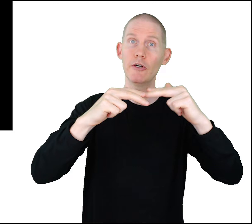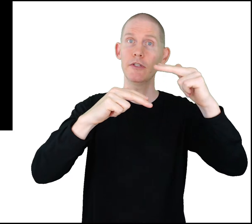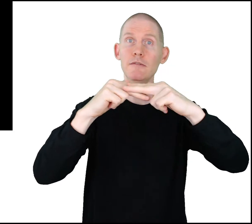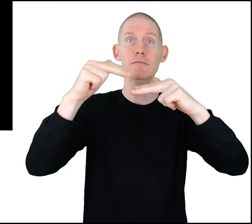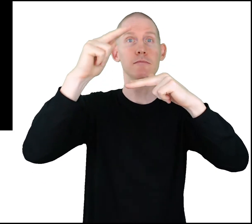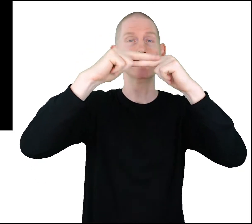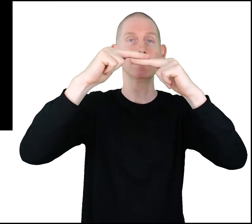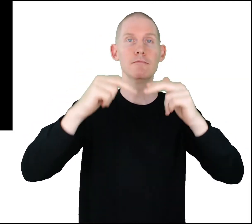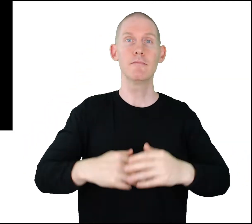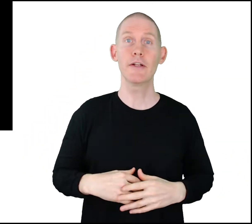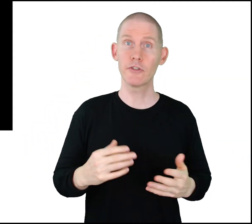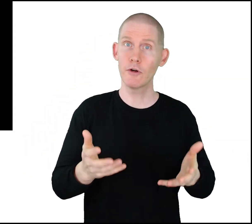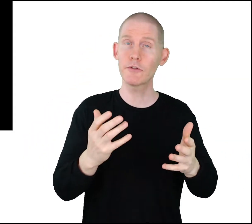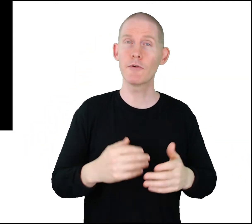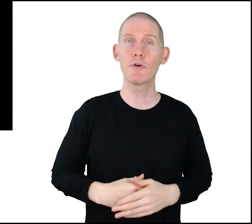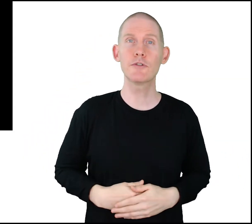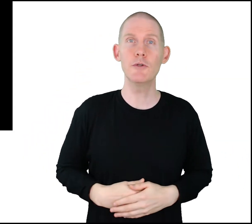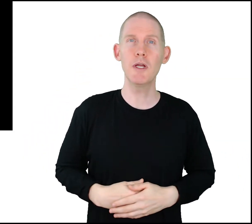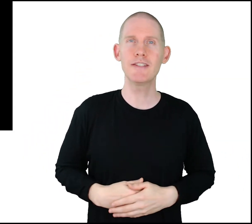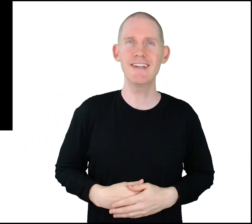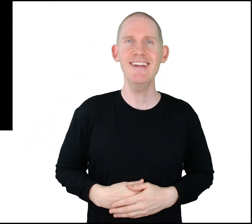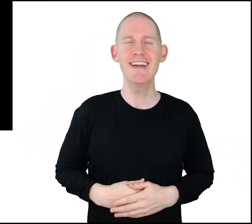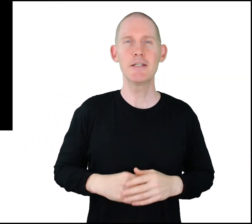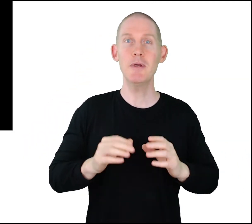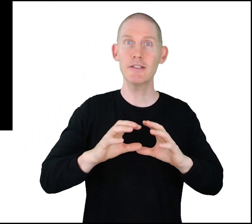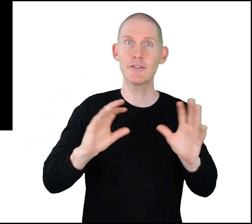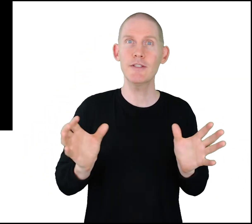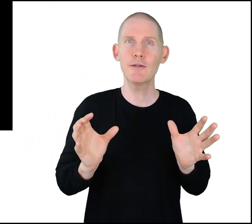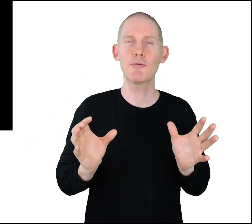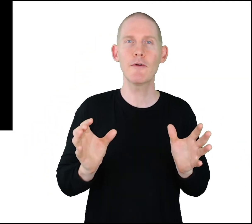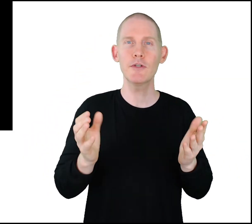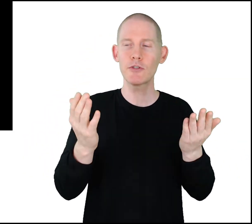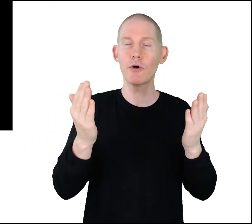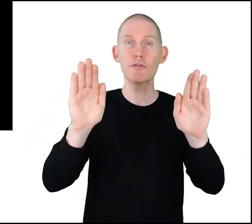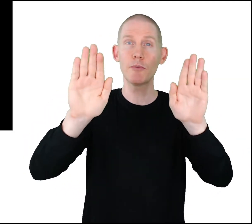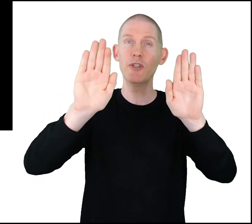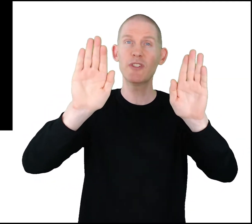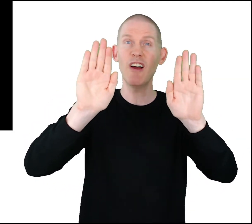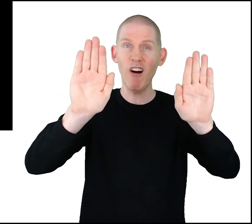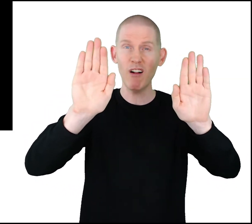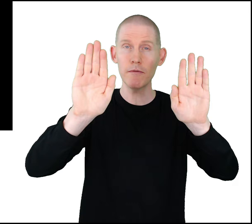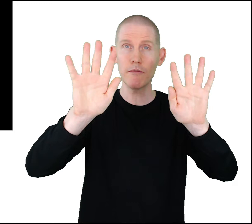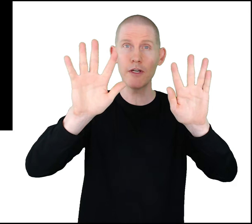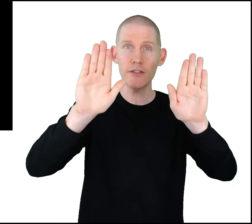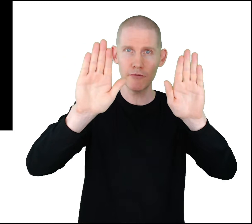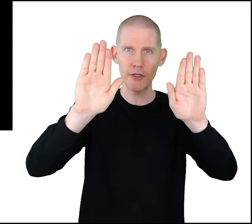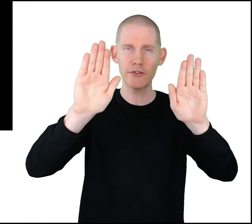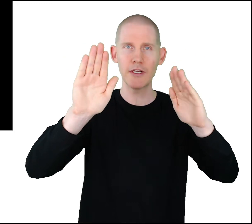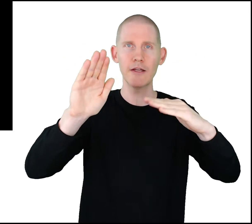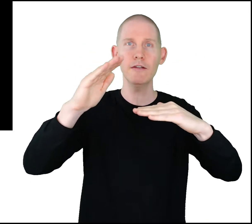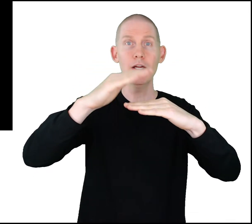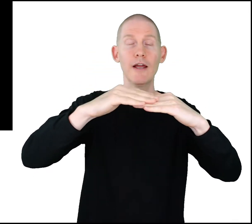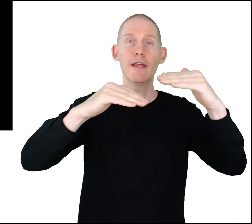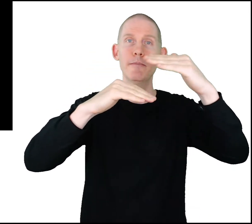Building. That's an alternate version you may see. To be consistent throughout this course, we'll be using all of the fingers together, and then building